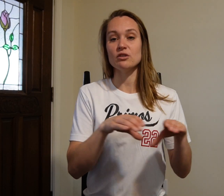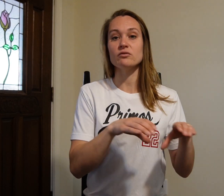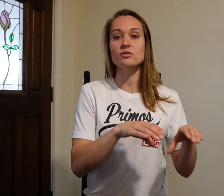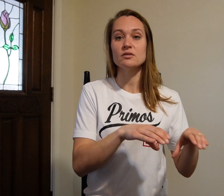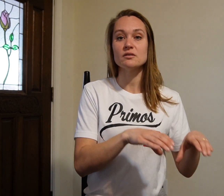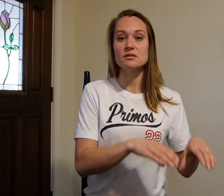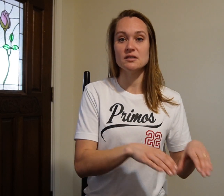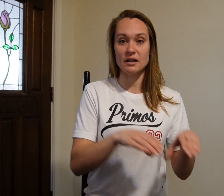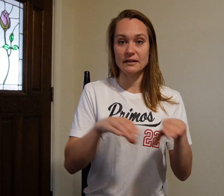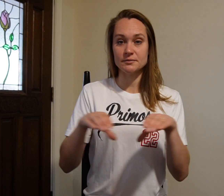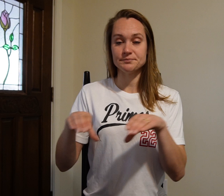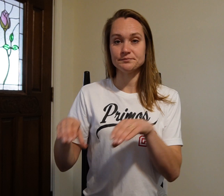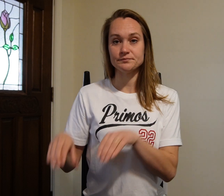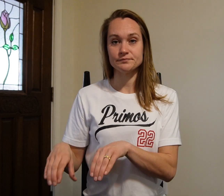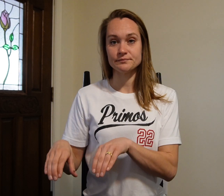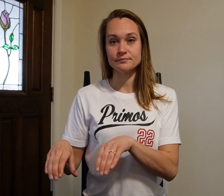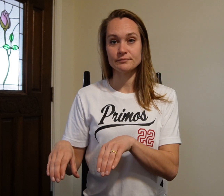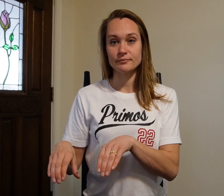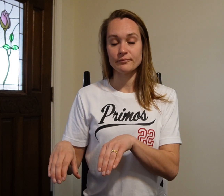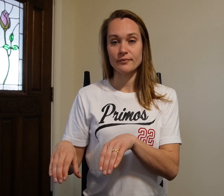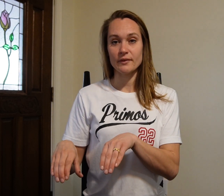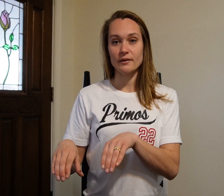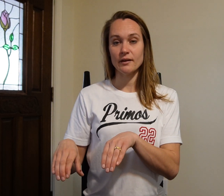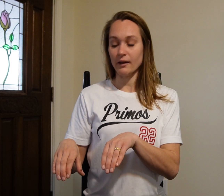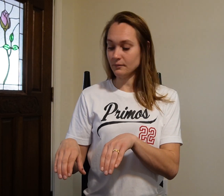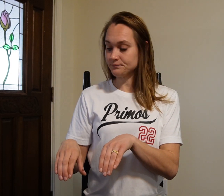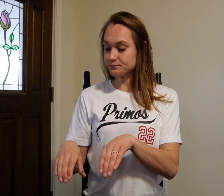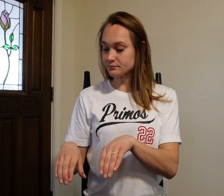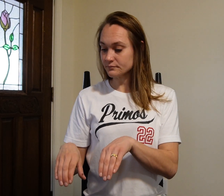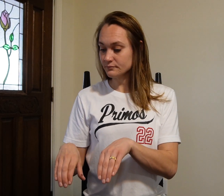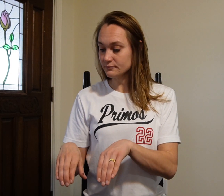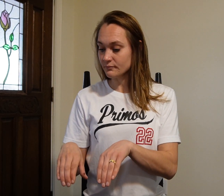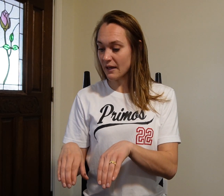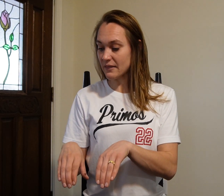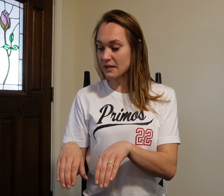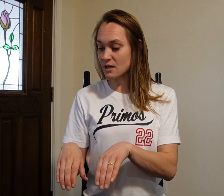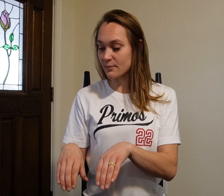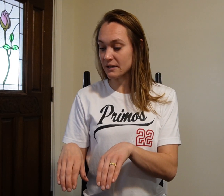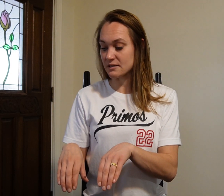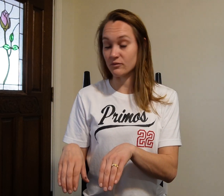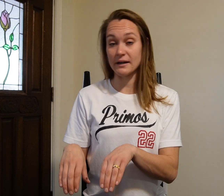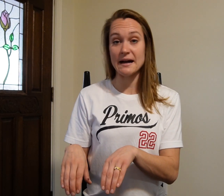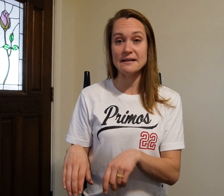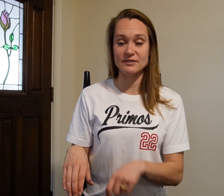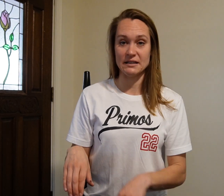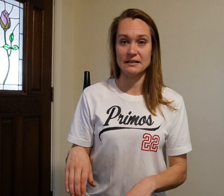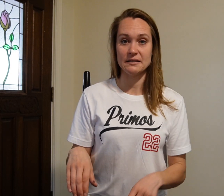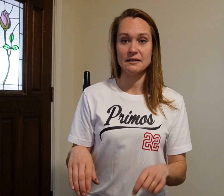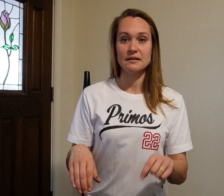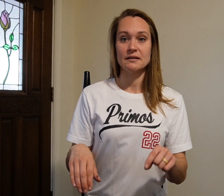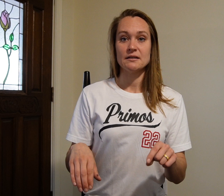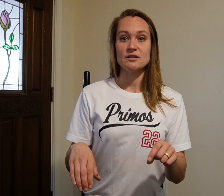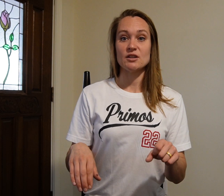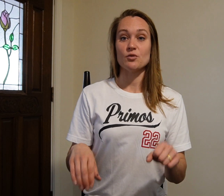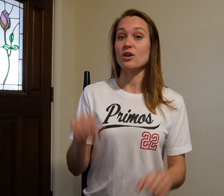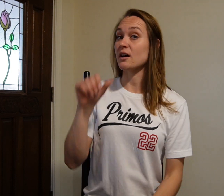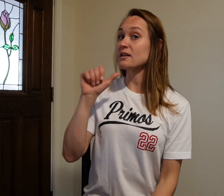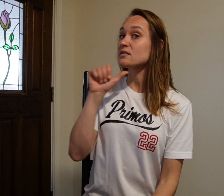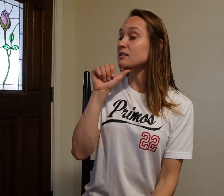you've done. Okay? And then not because of what I've done. So not,